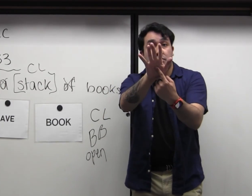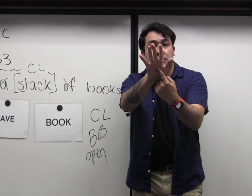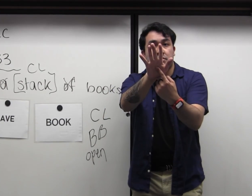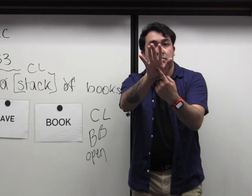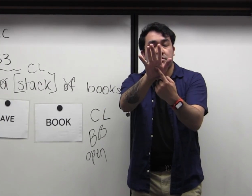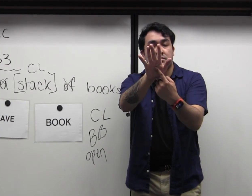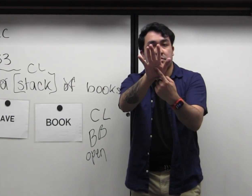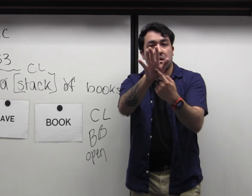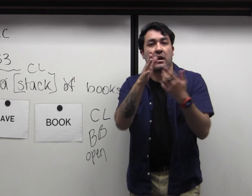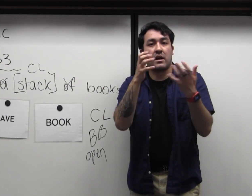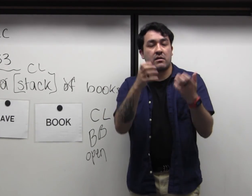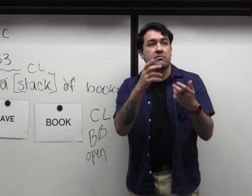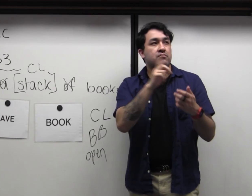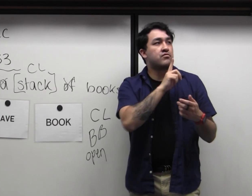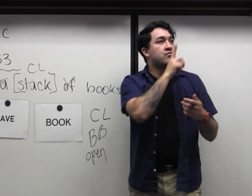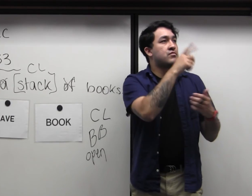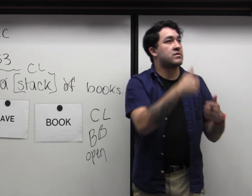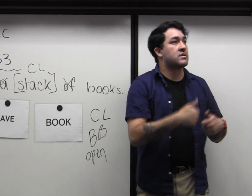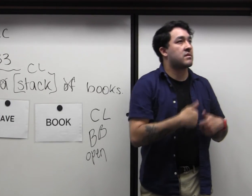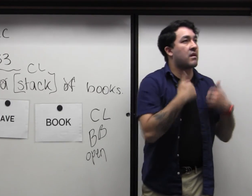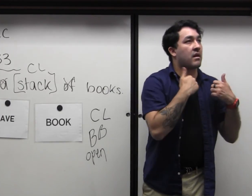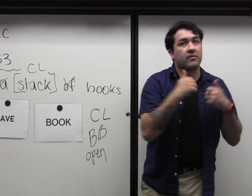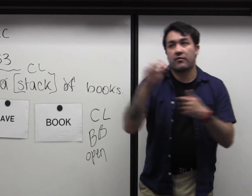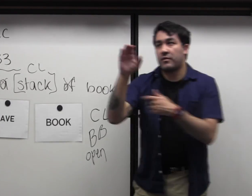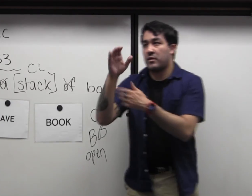So really what we're trying to do with classifiers is try to